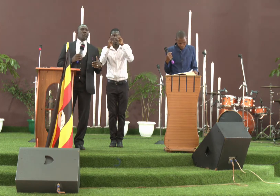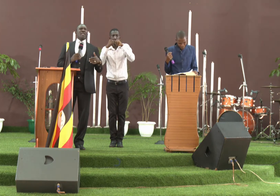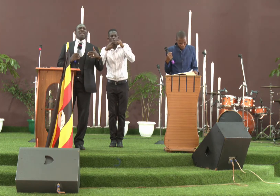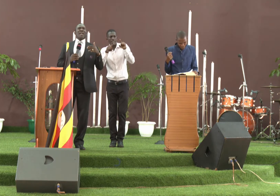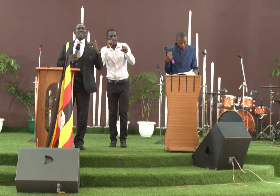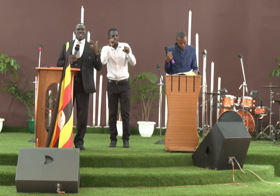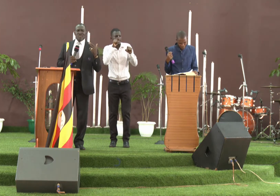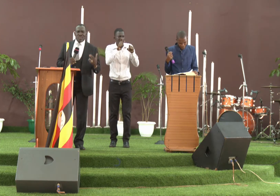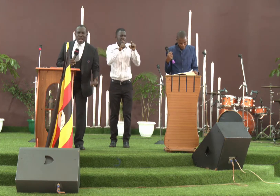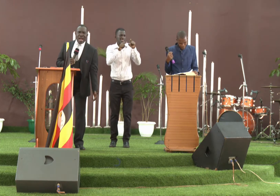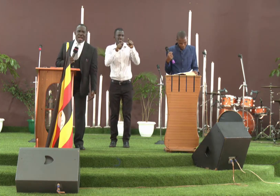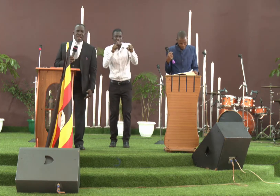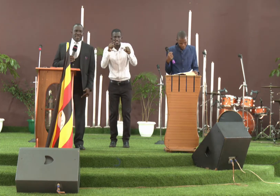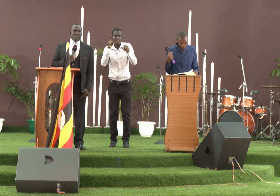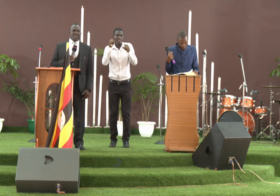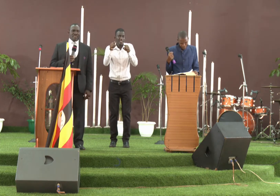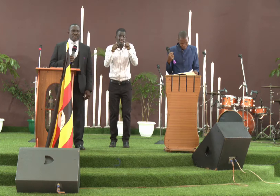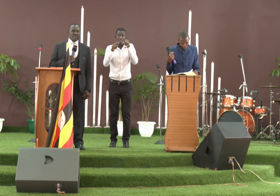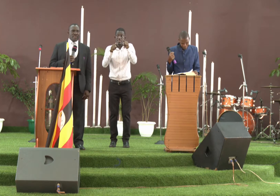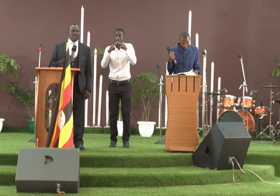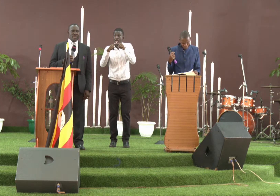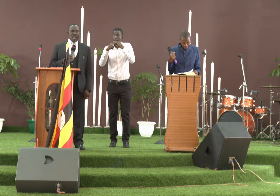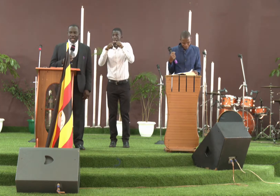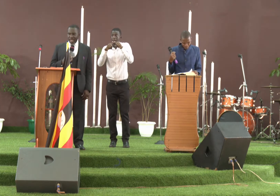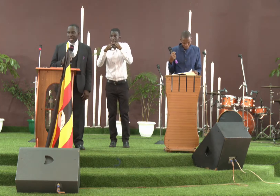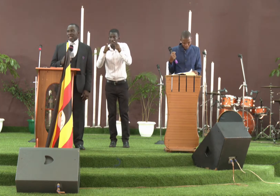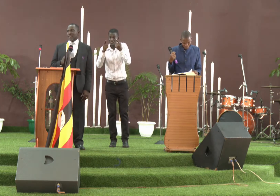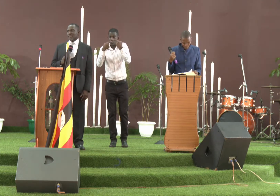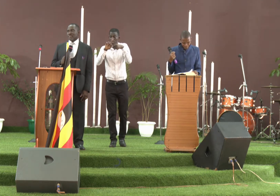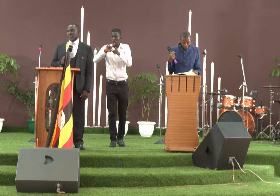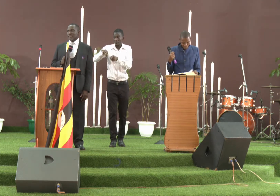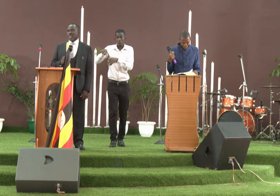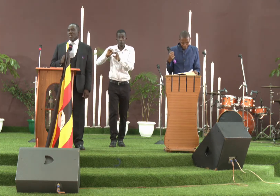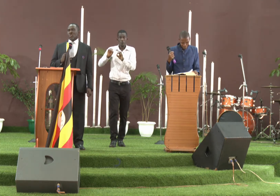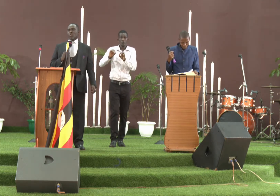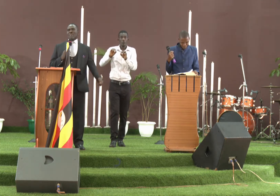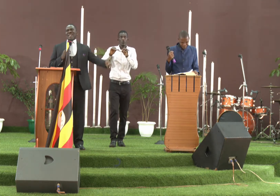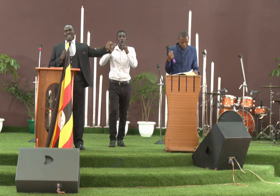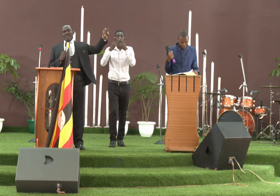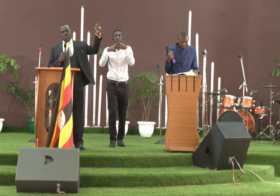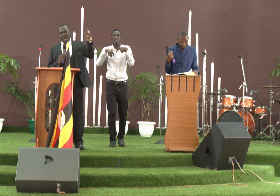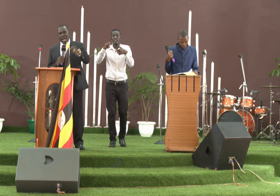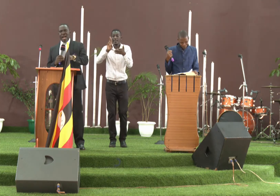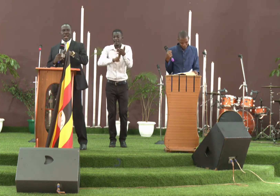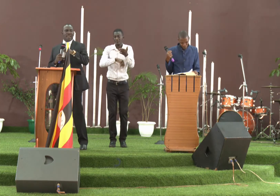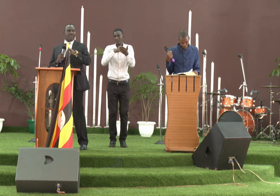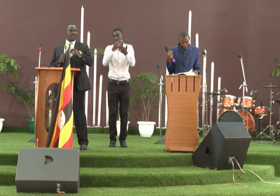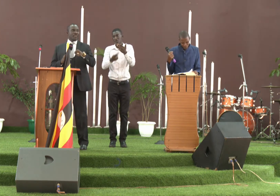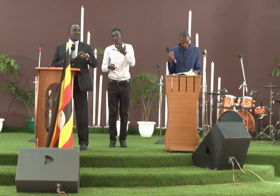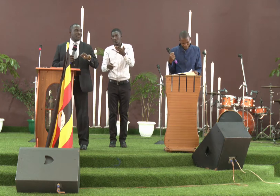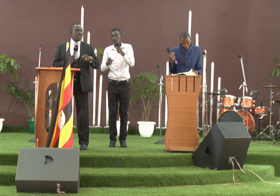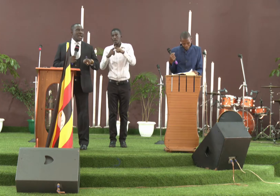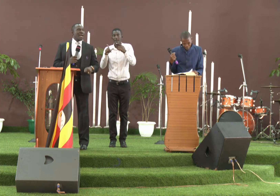Tuyiganyizibwa. Tuyiganyizibwa. Nete tulekebwawo. Akalala. Tumegebwa. Tumegebwa.